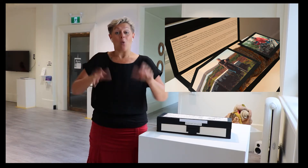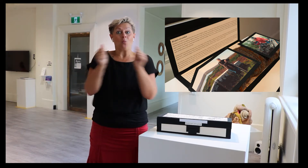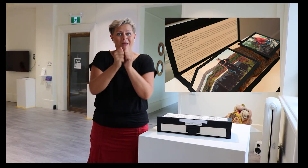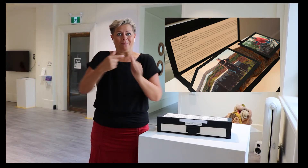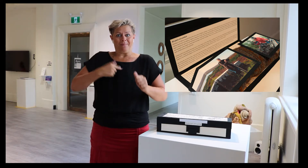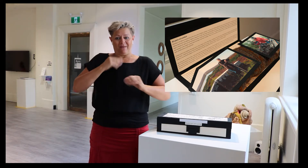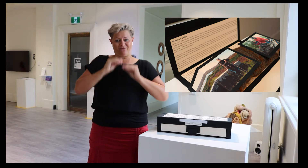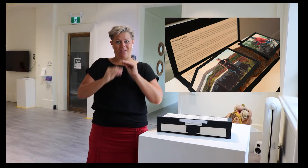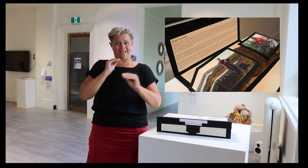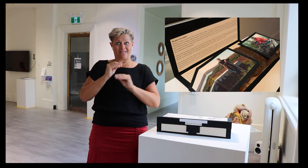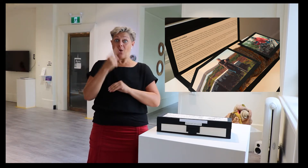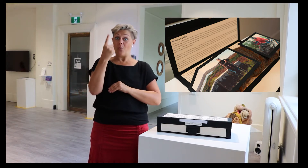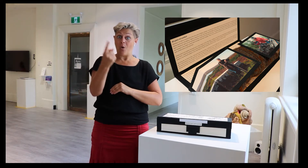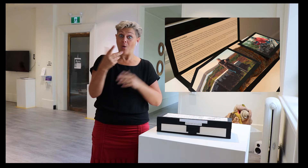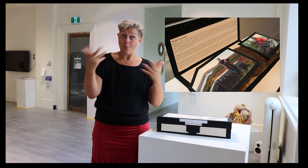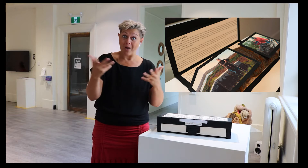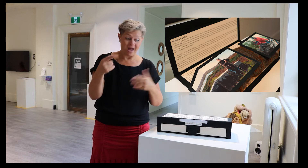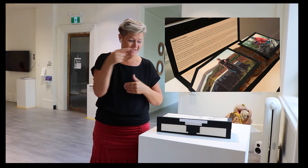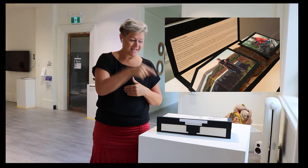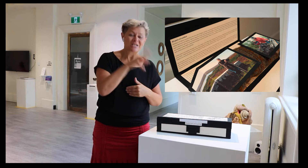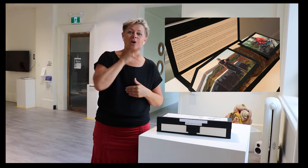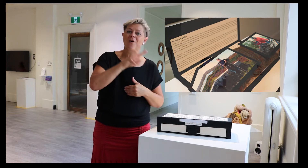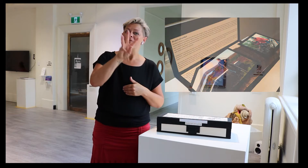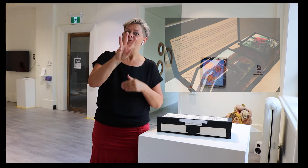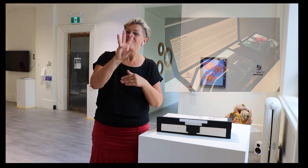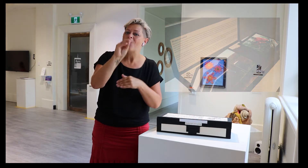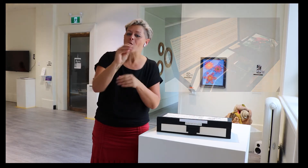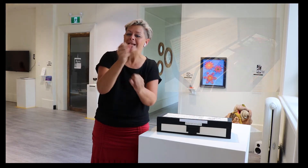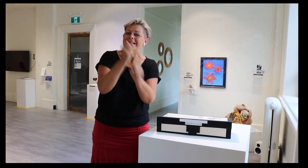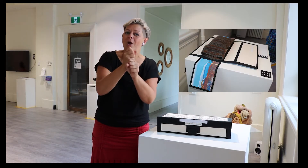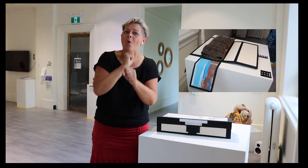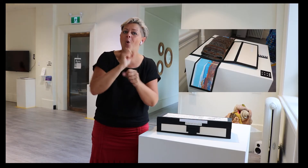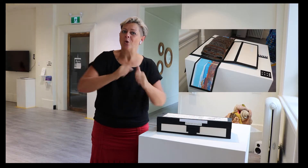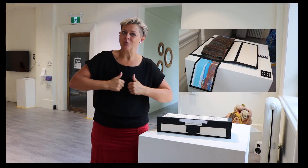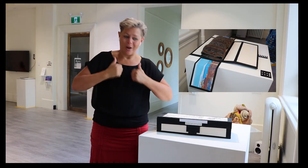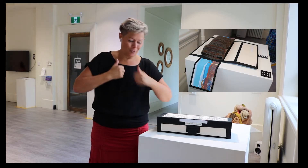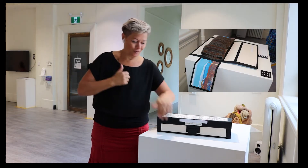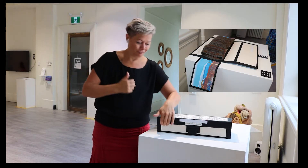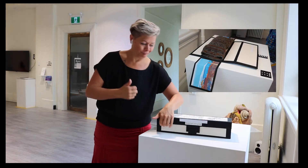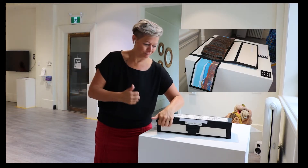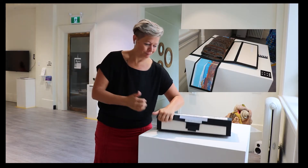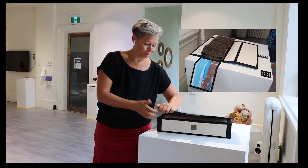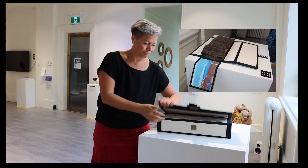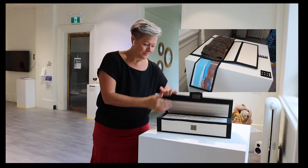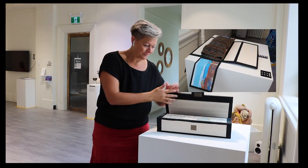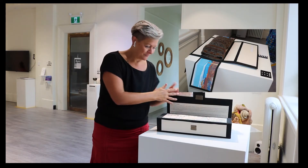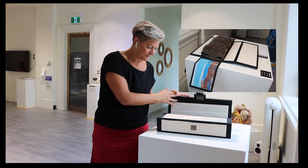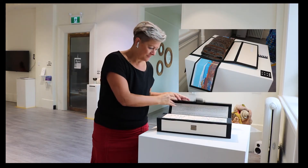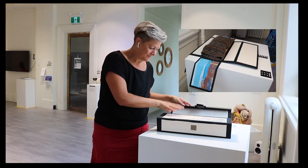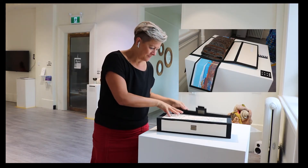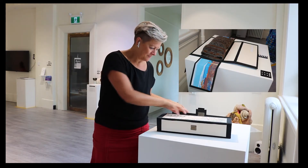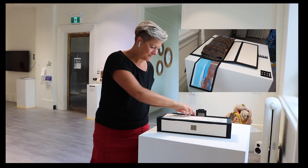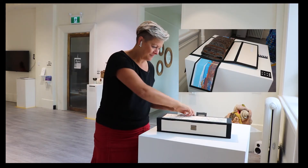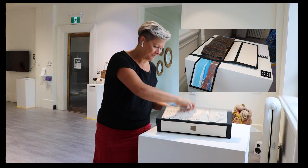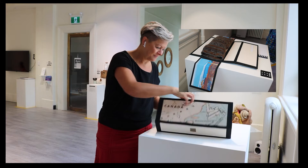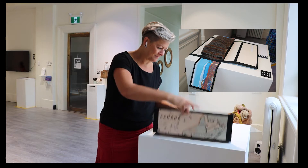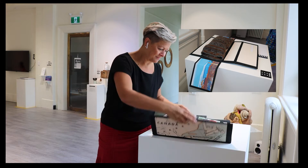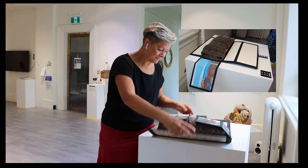mend, and one was this 40-year-old jumper. Still a favorite, but beyond repair, using only